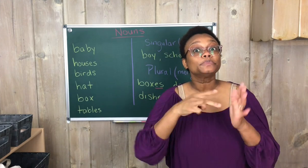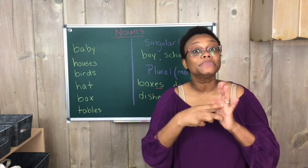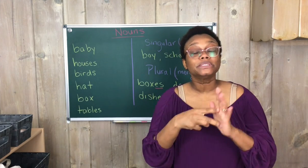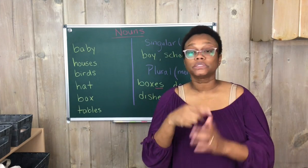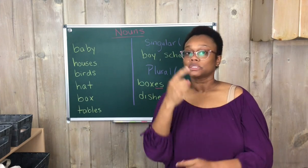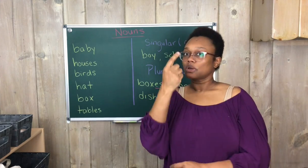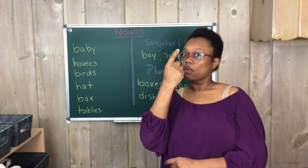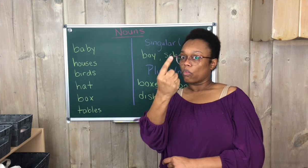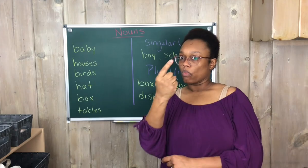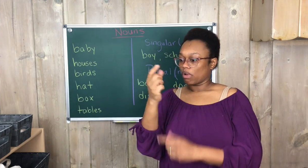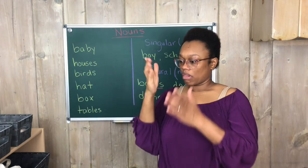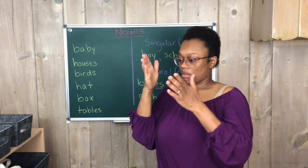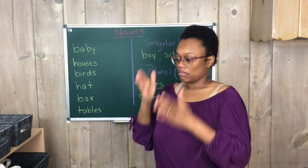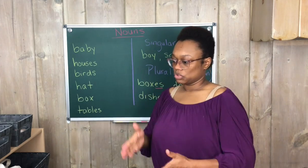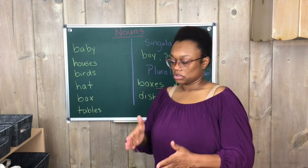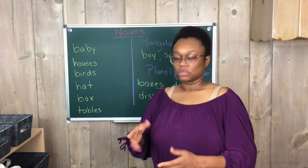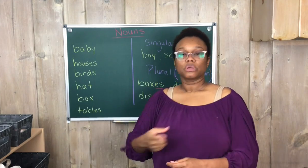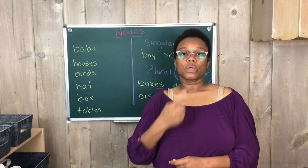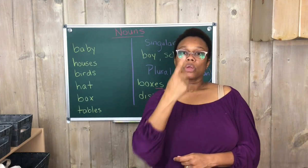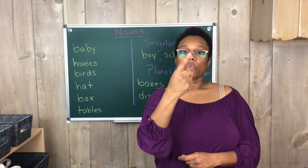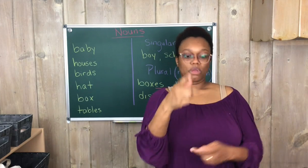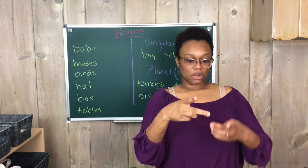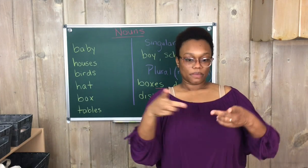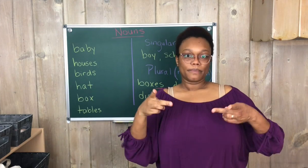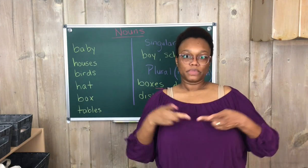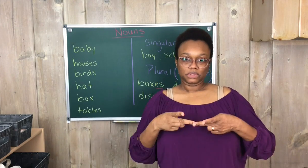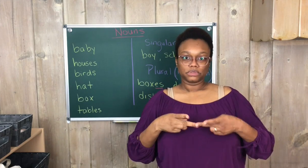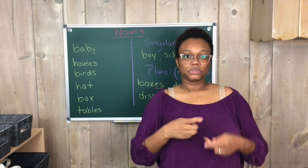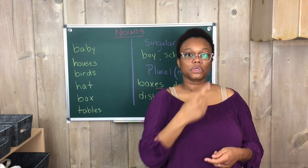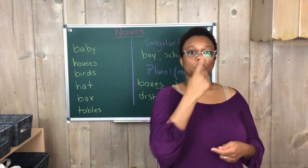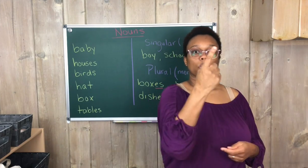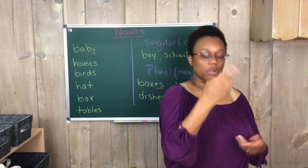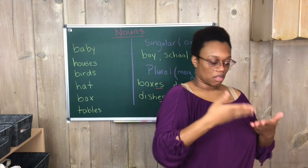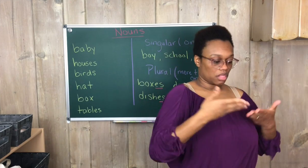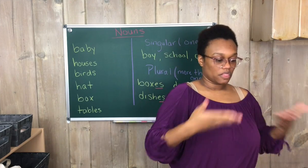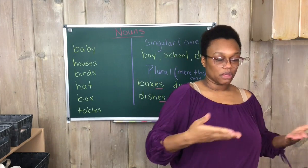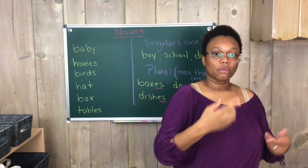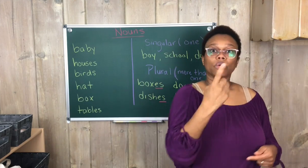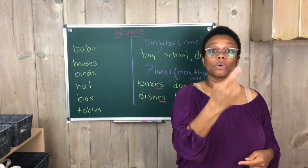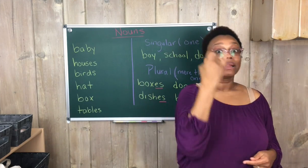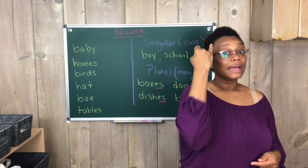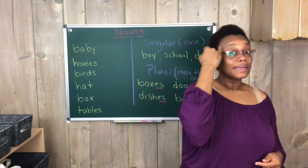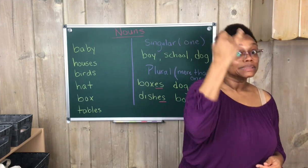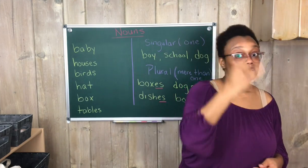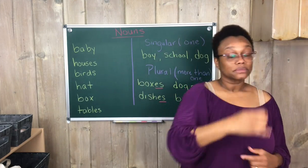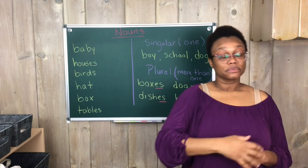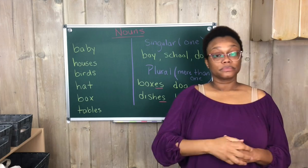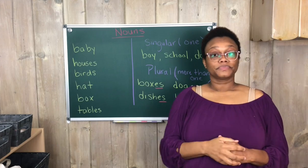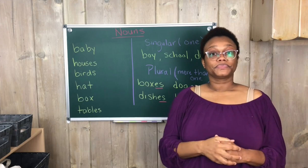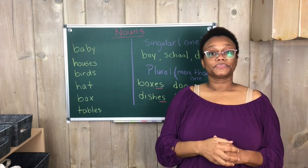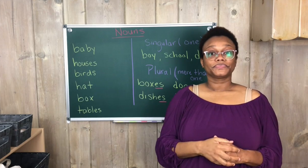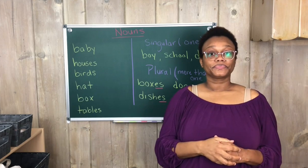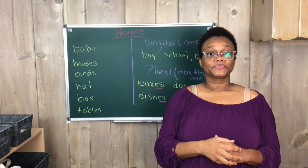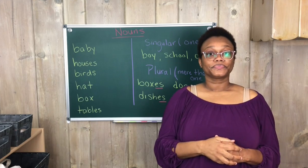Singular nouns mean one person, one place, one thing, and one idea.